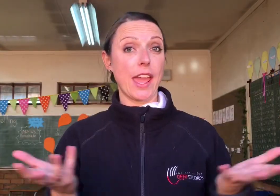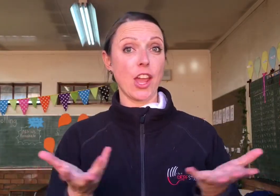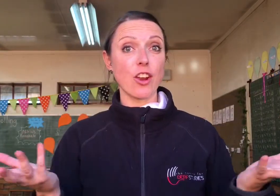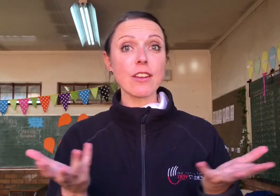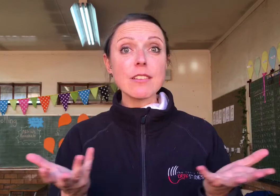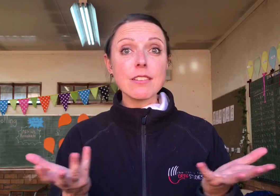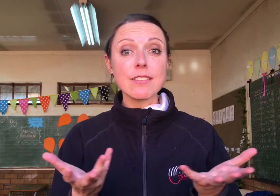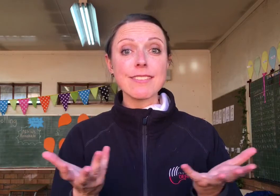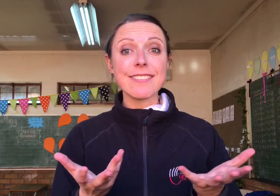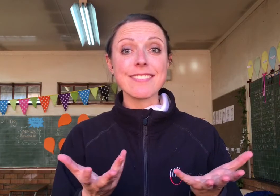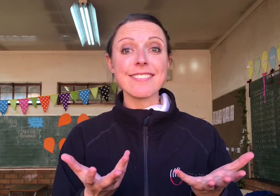where,